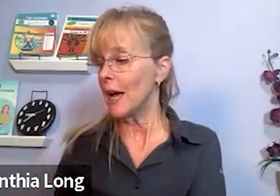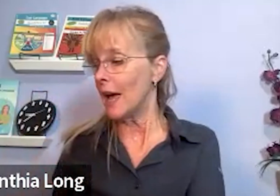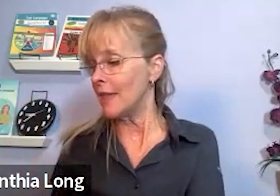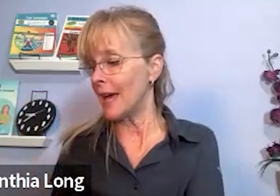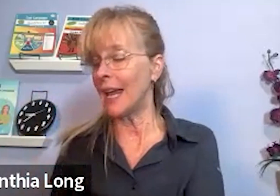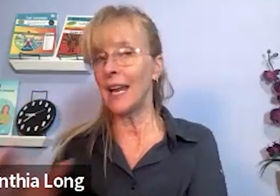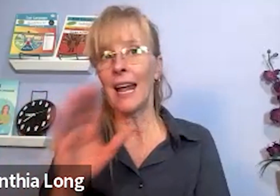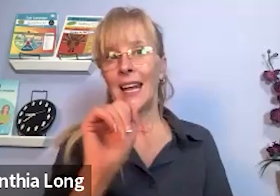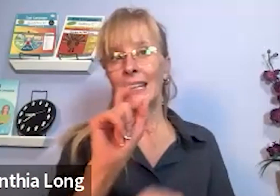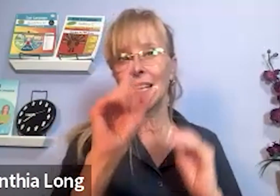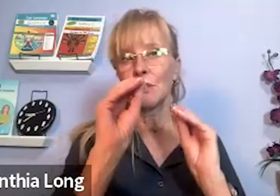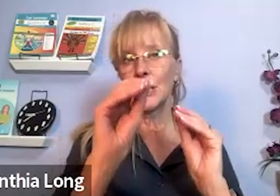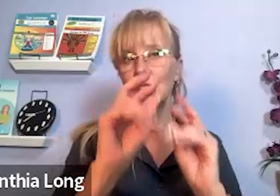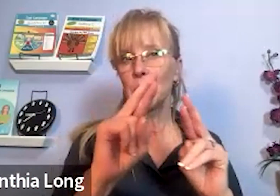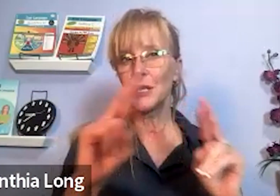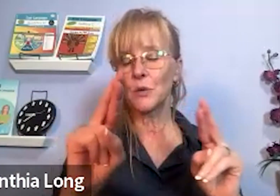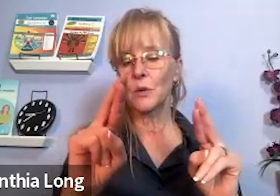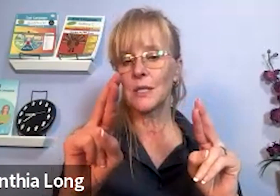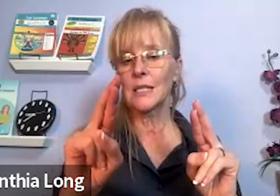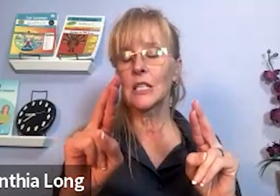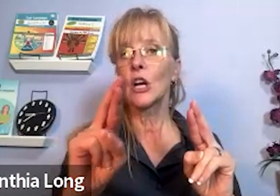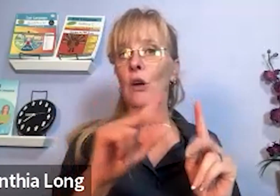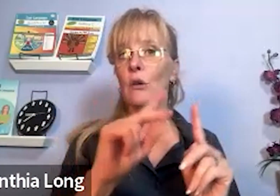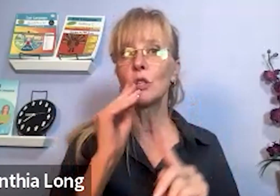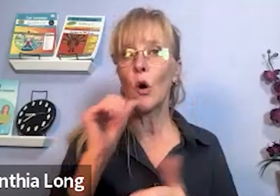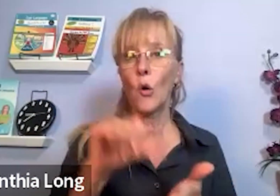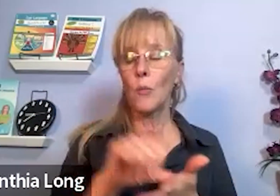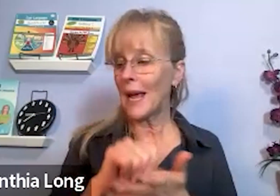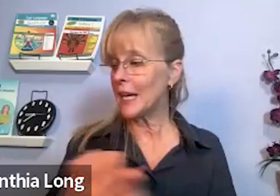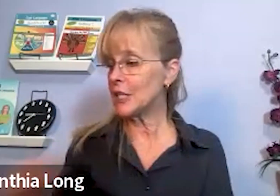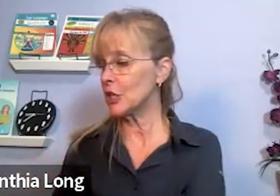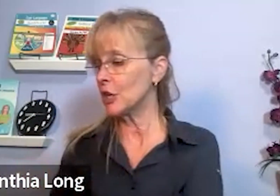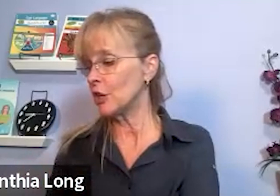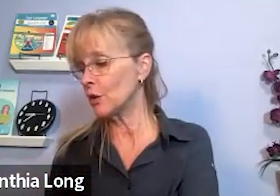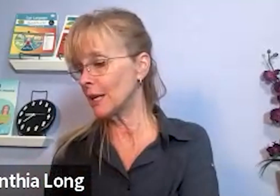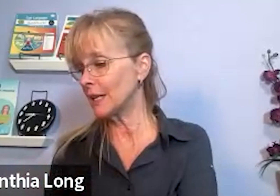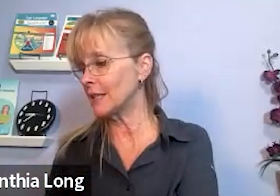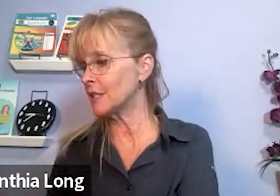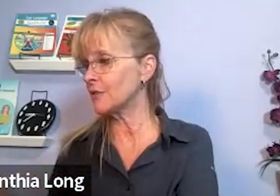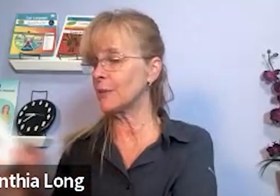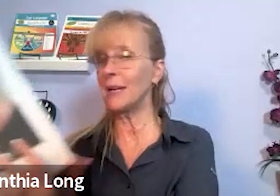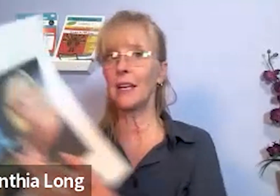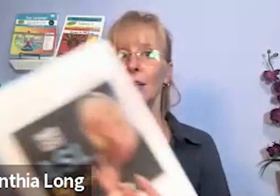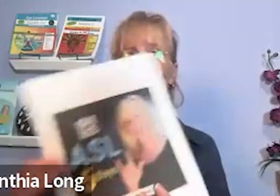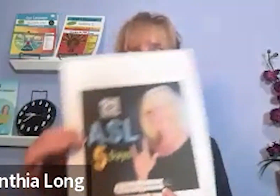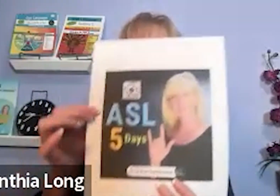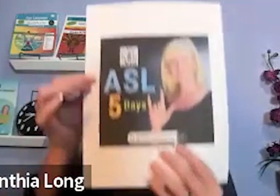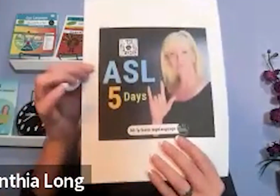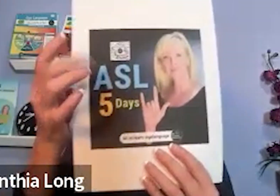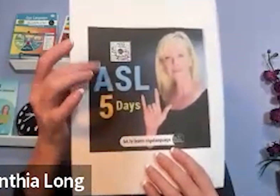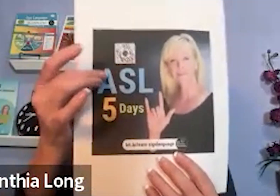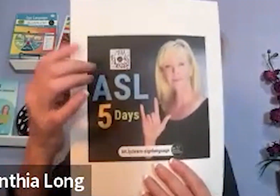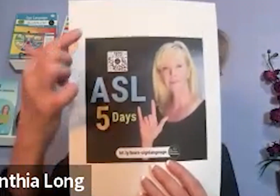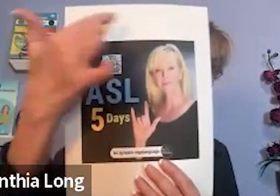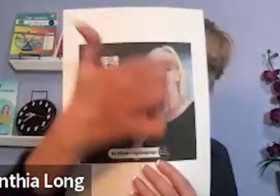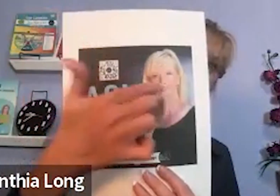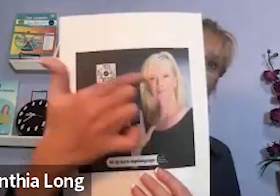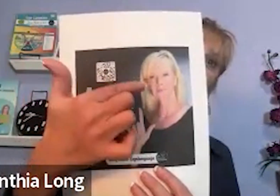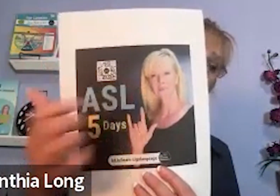you that at ASL Teaching Resources, go to the home page. You're going to get this freebie here.